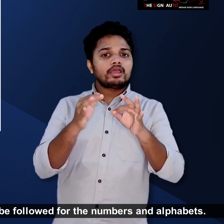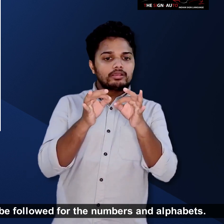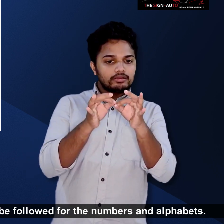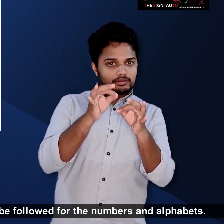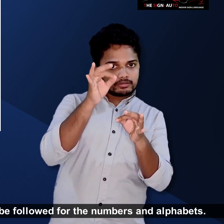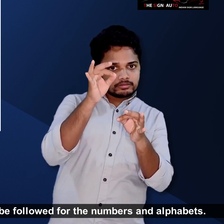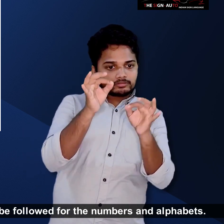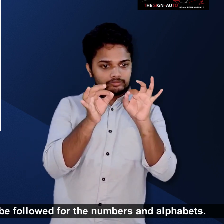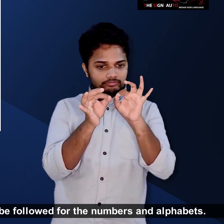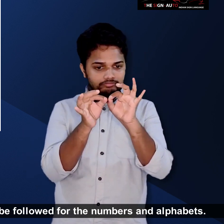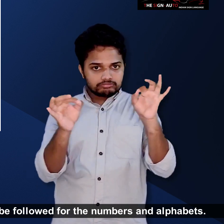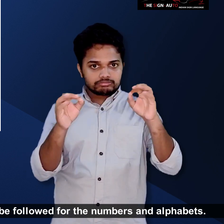followed for the numbers and alphabets